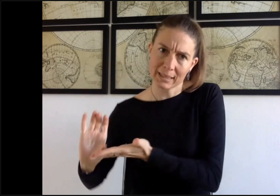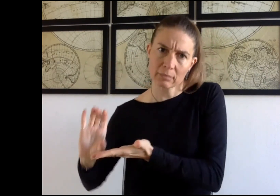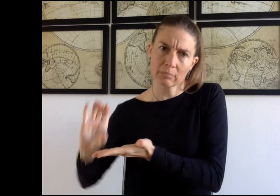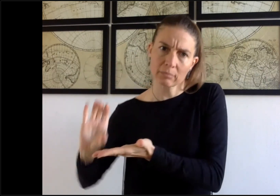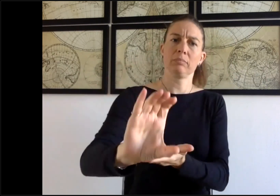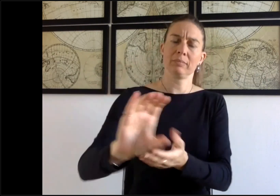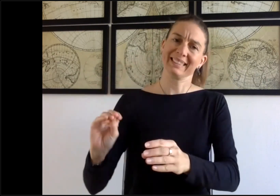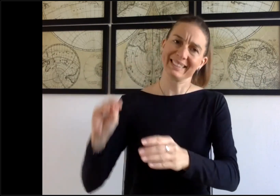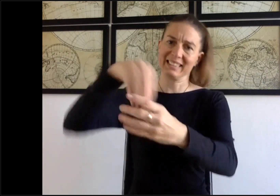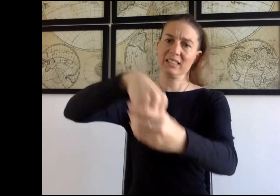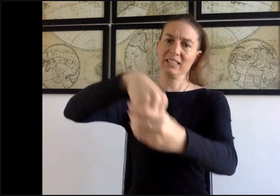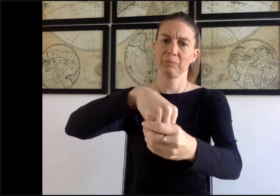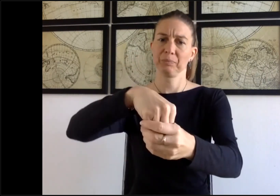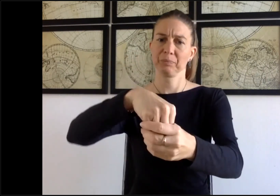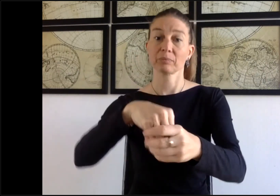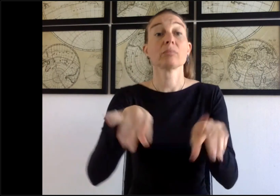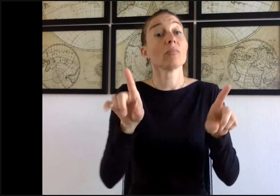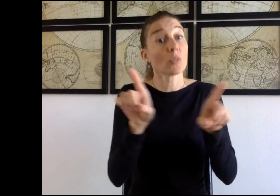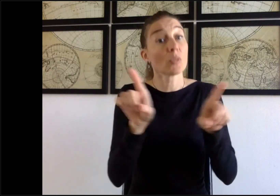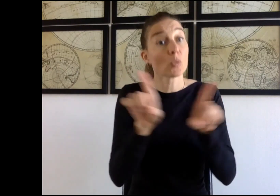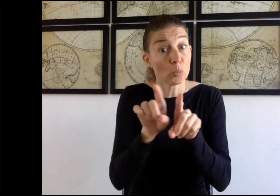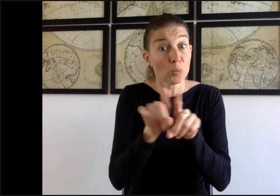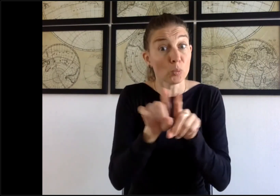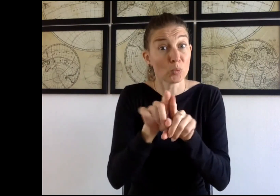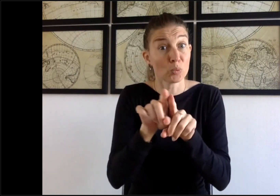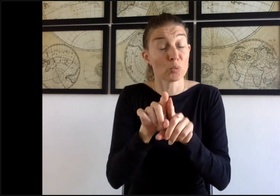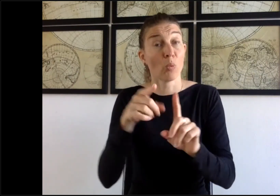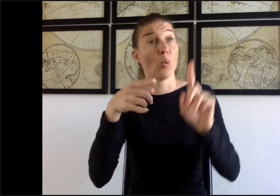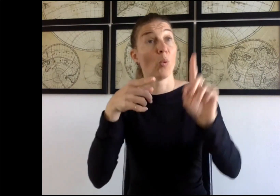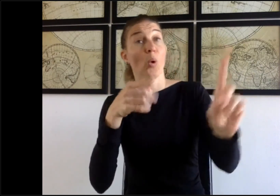are working. So to me, the choice here is very clear.